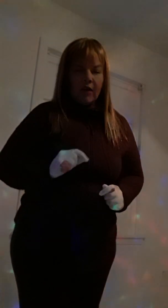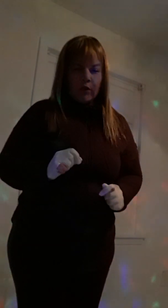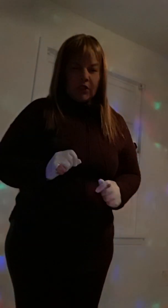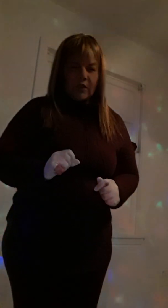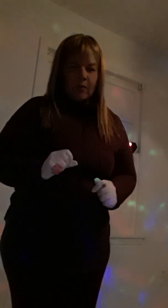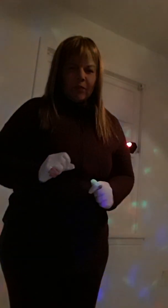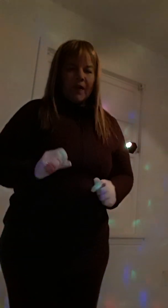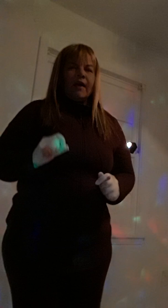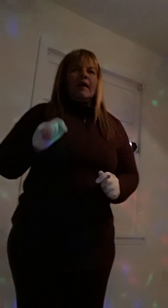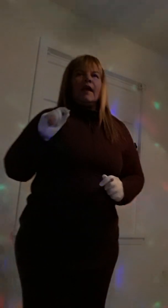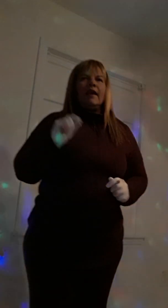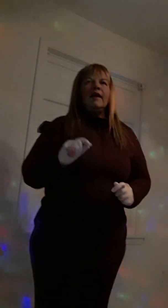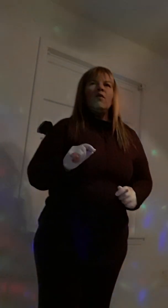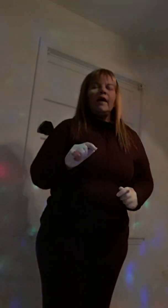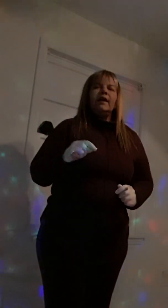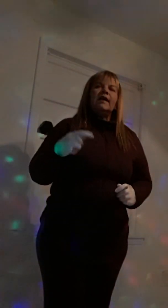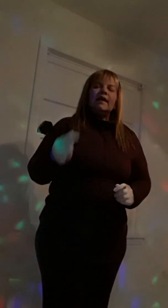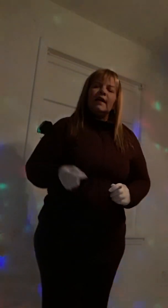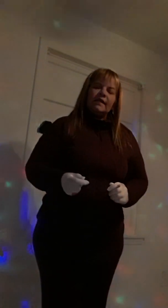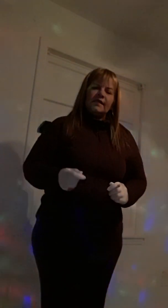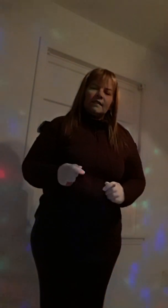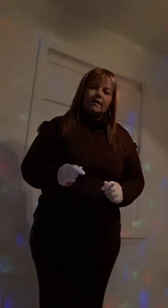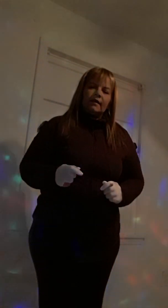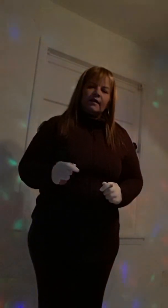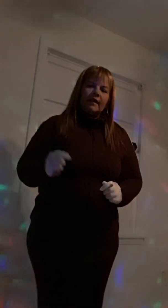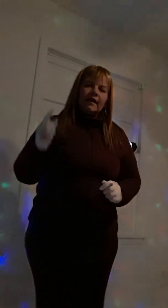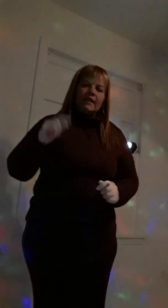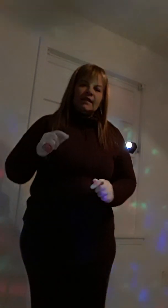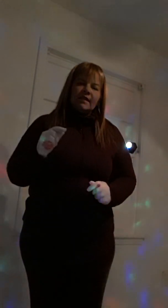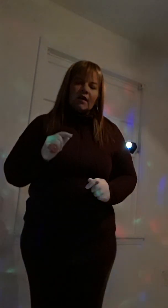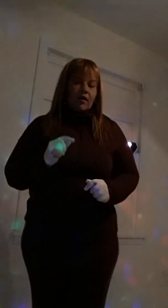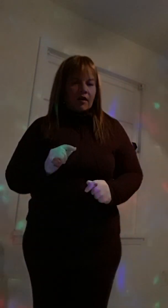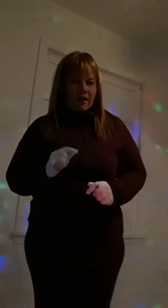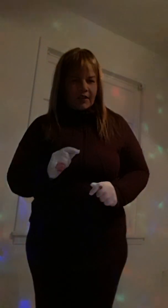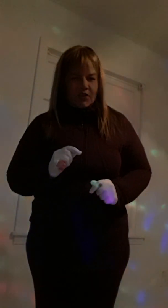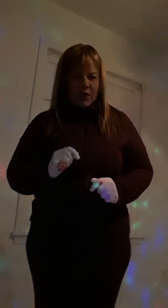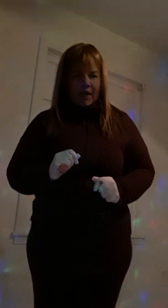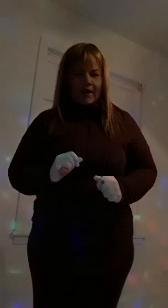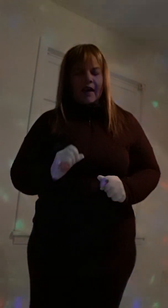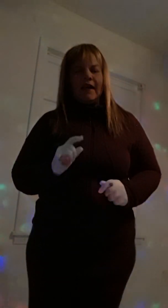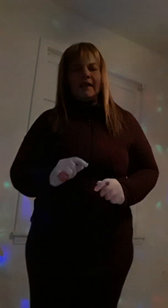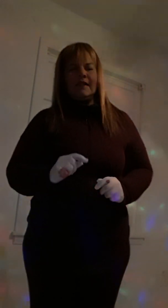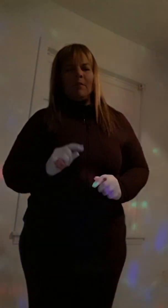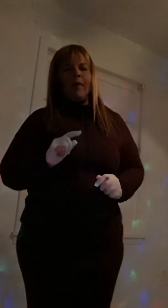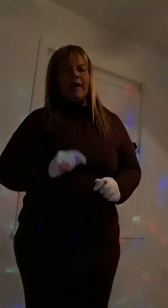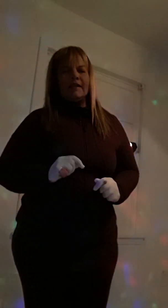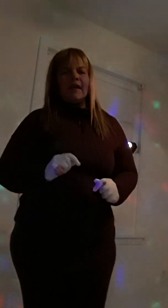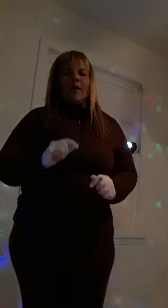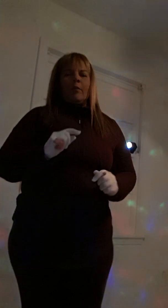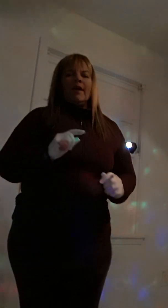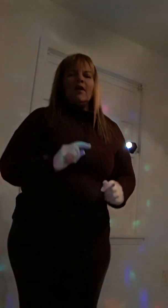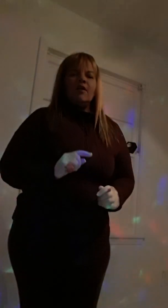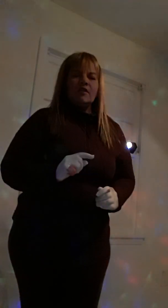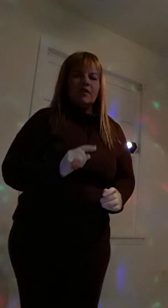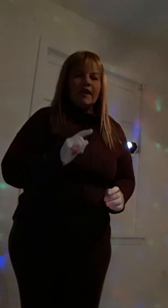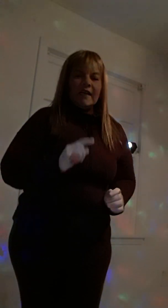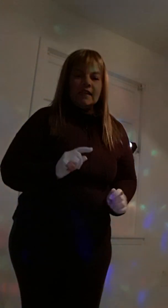language. La lengua en inglés, in this country, en este país, because it's